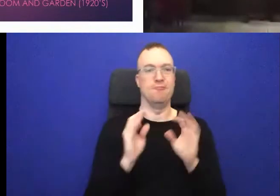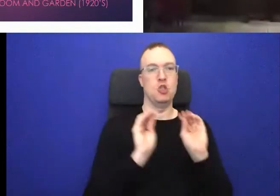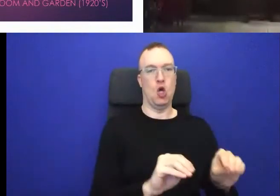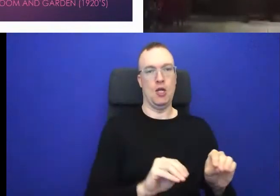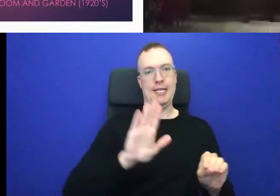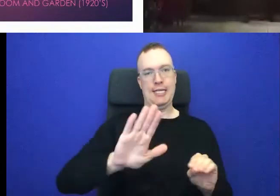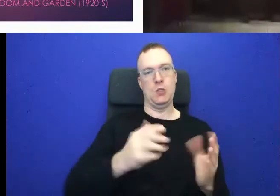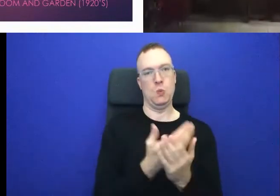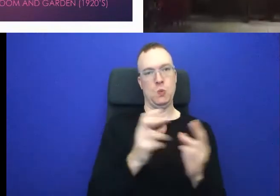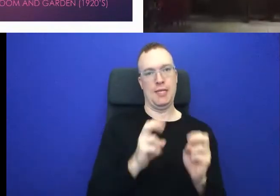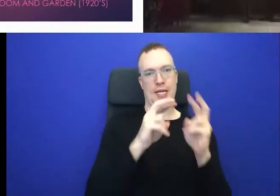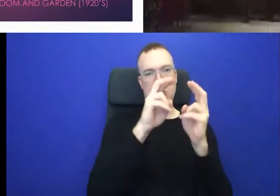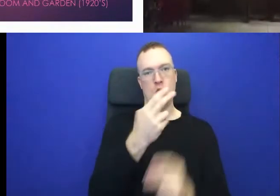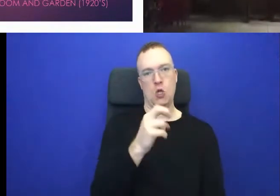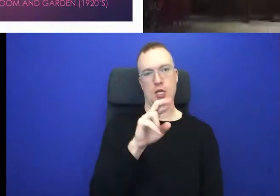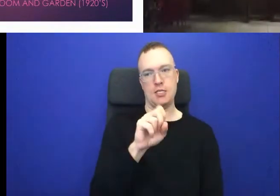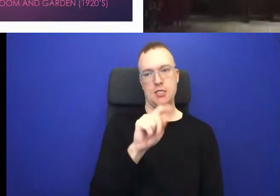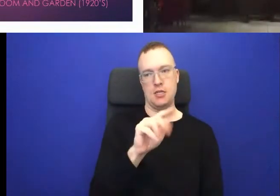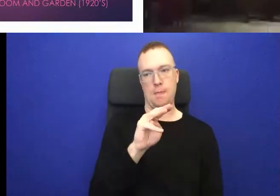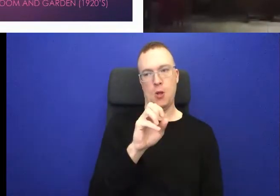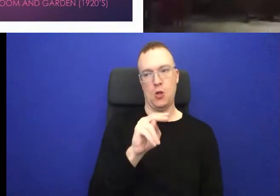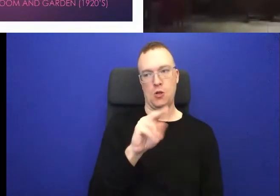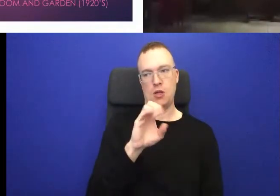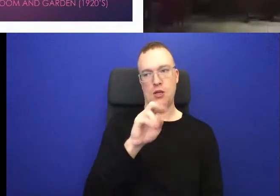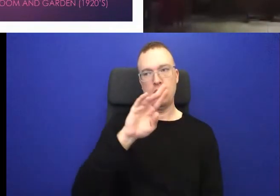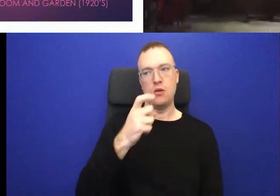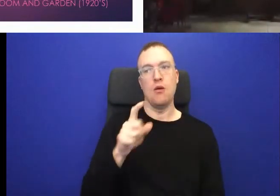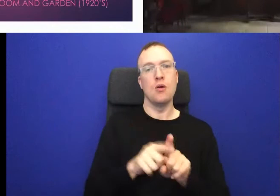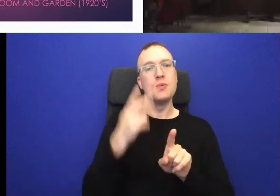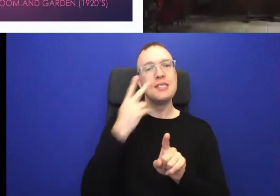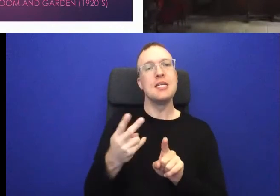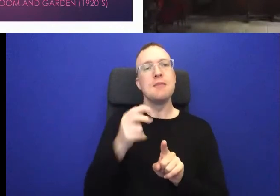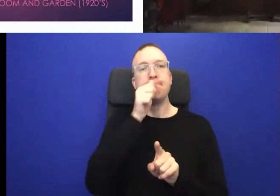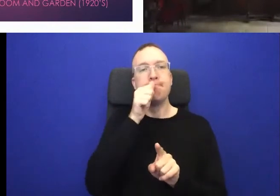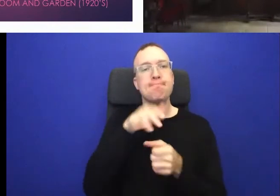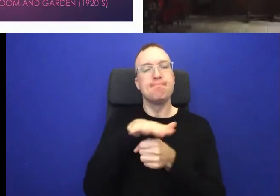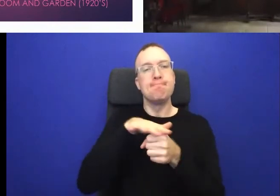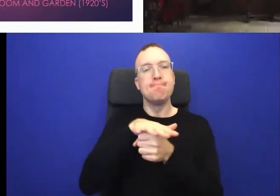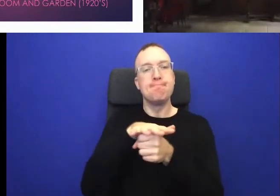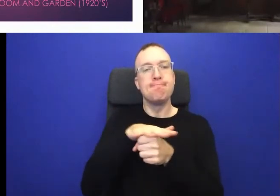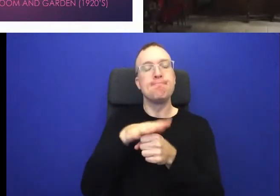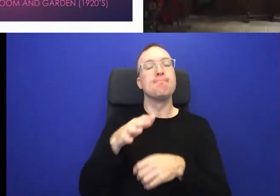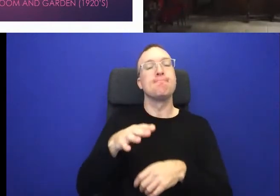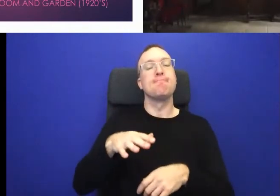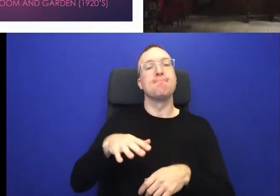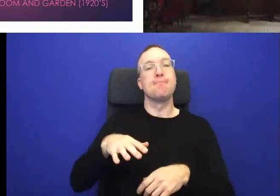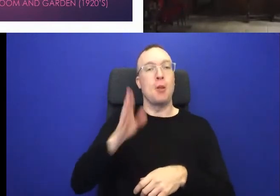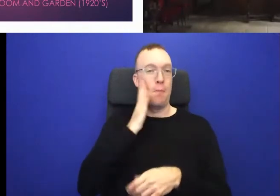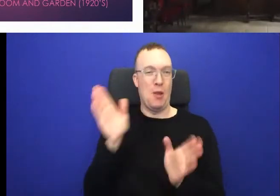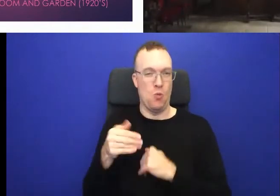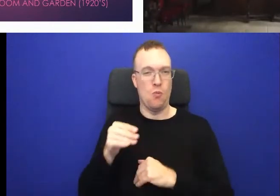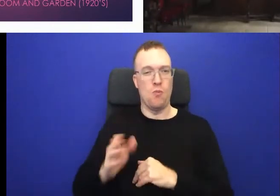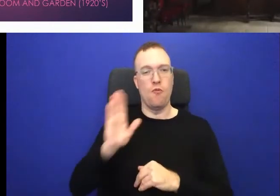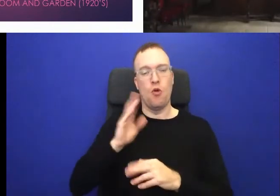on the left, the private quarters that he took as he began the rebuilding. So it's what you know as the drummer's room. It was then called the